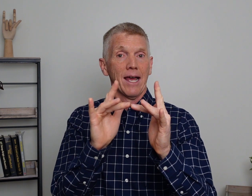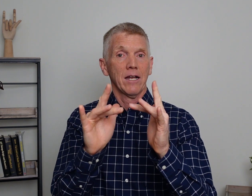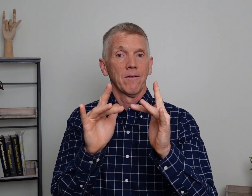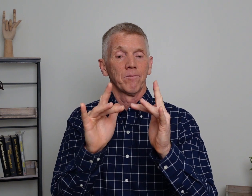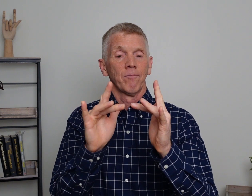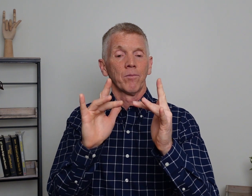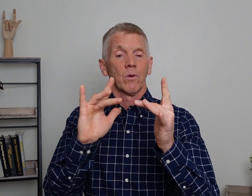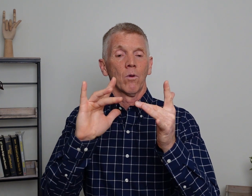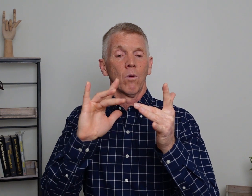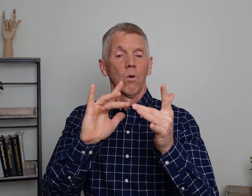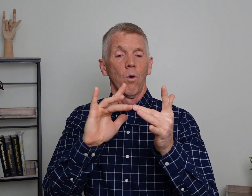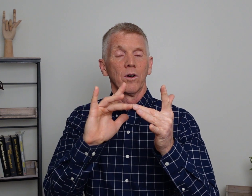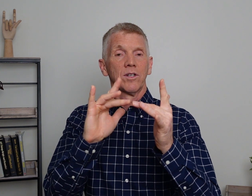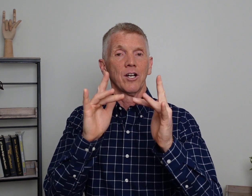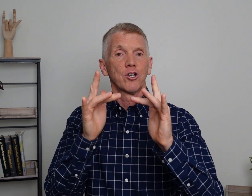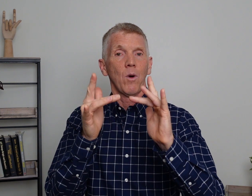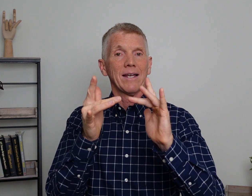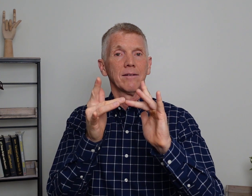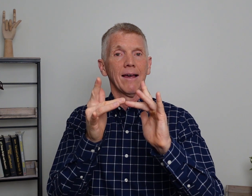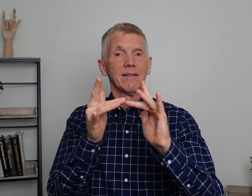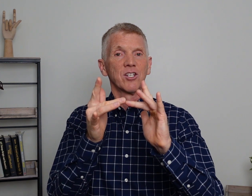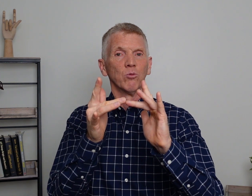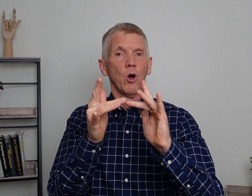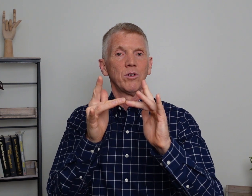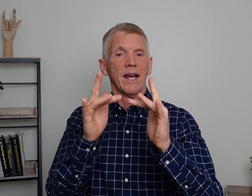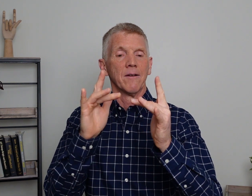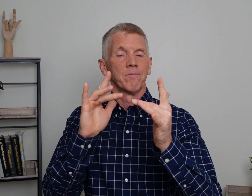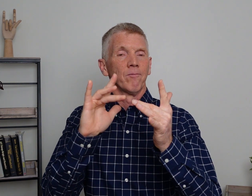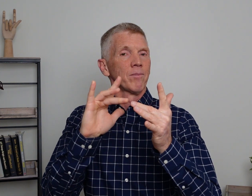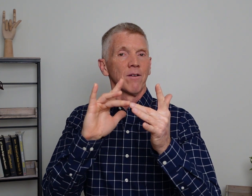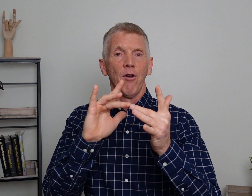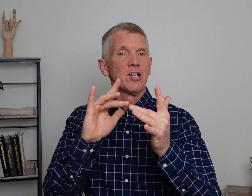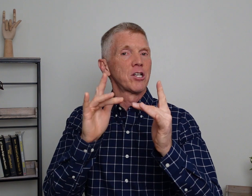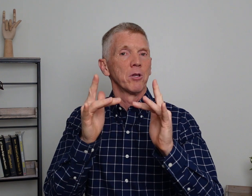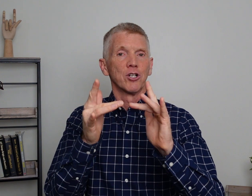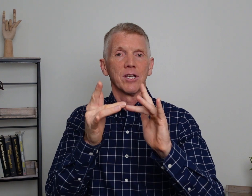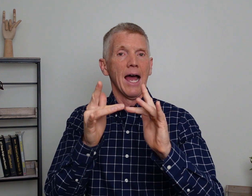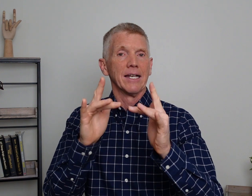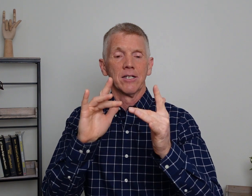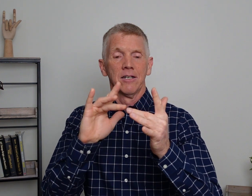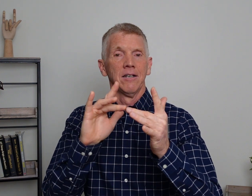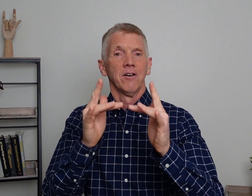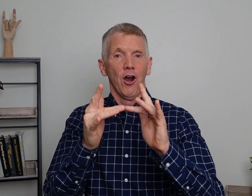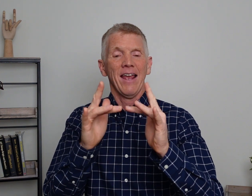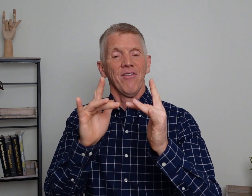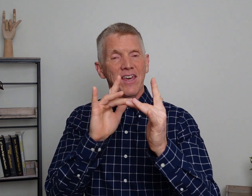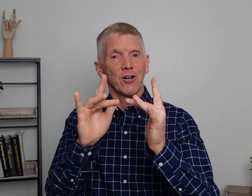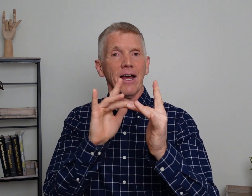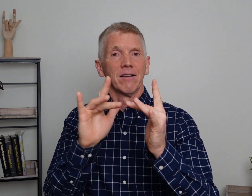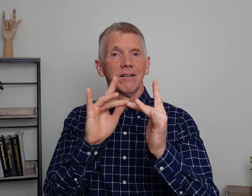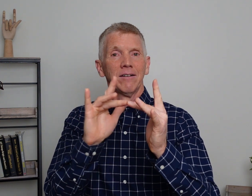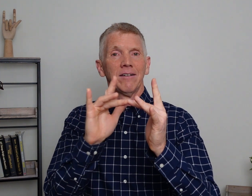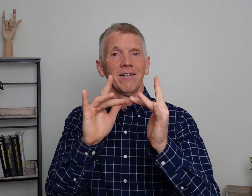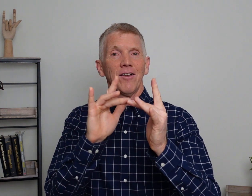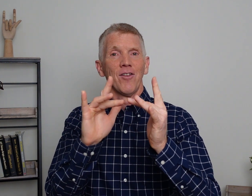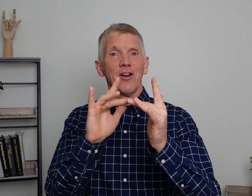internet or touch twice like this and rotate it. Very similar signs, right? The internet. The